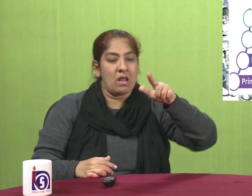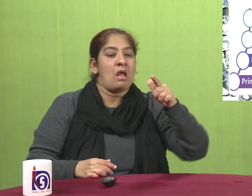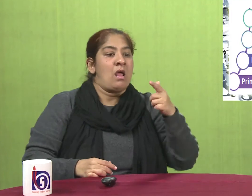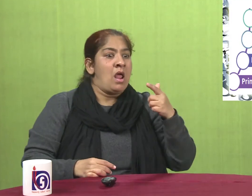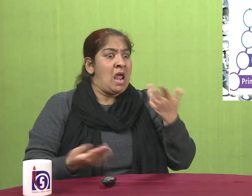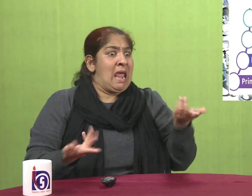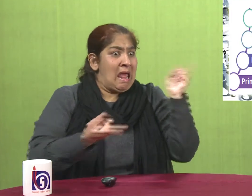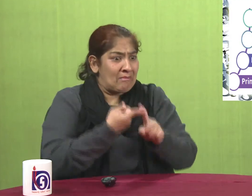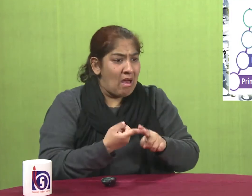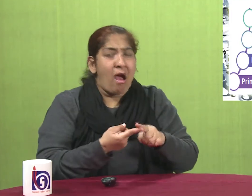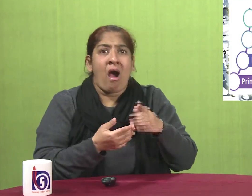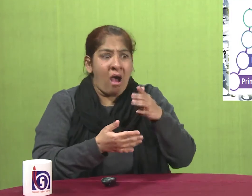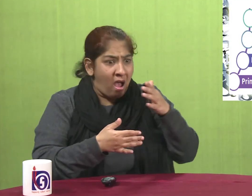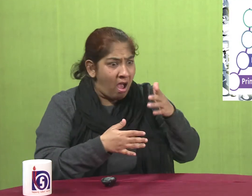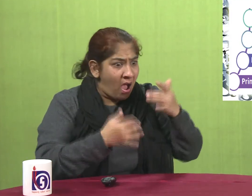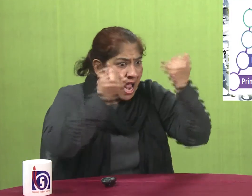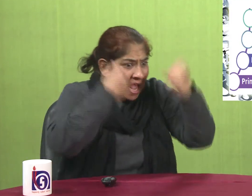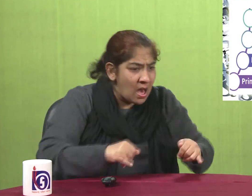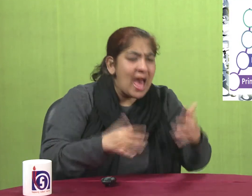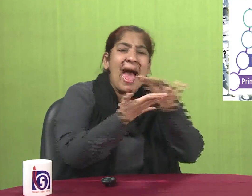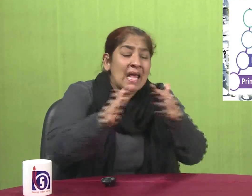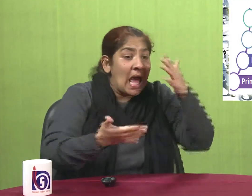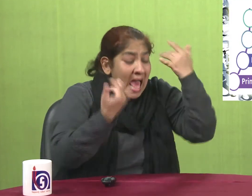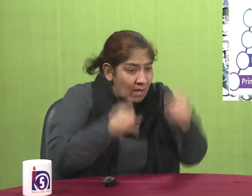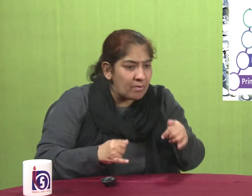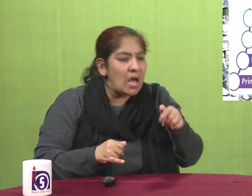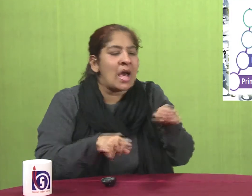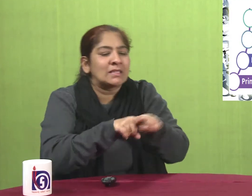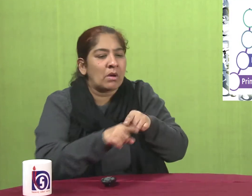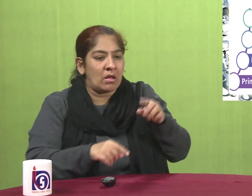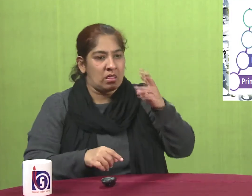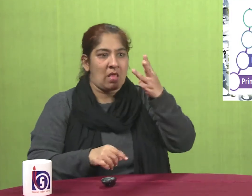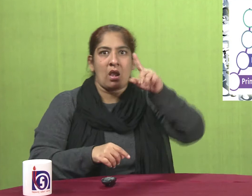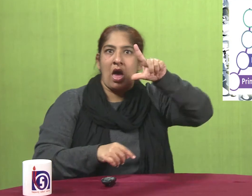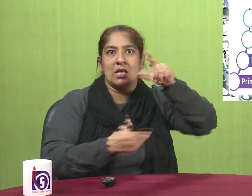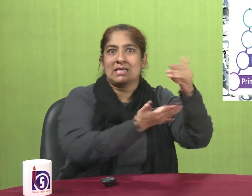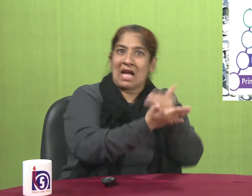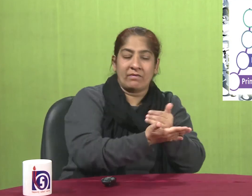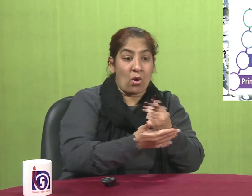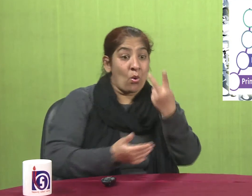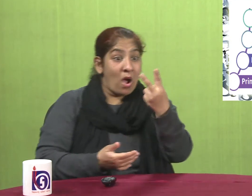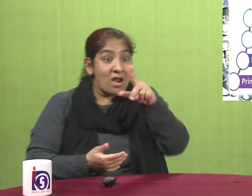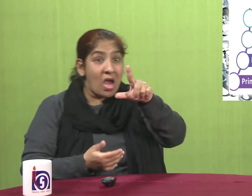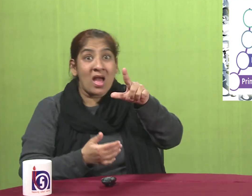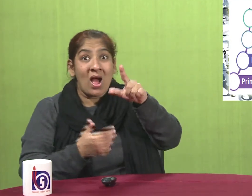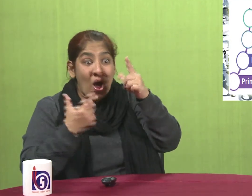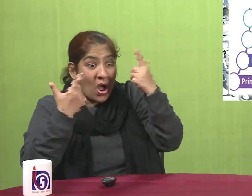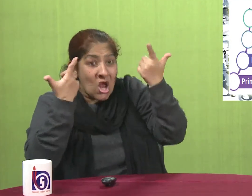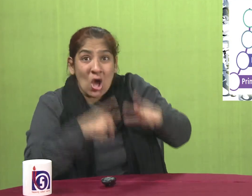So for example, if you take loan of 5 lakhs and by any mishappening, only 3 lakhs are saved